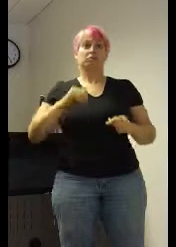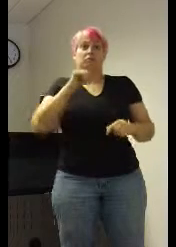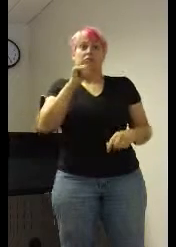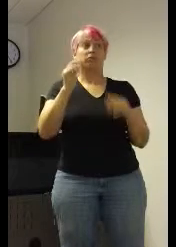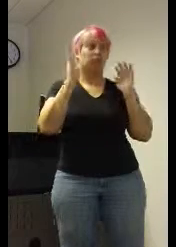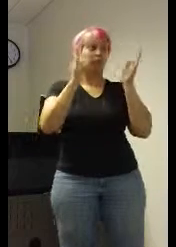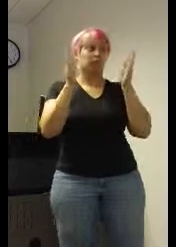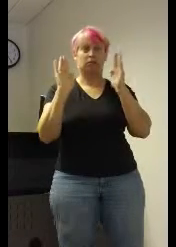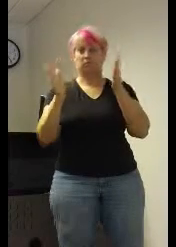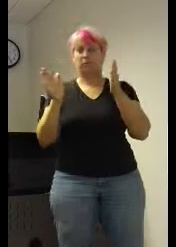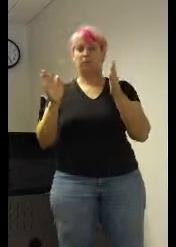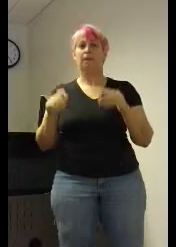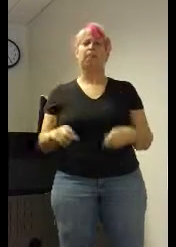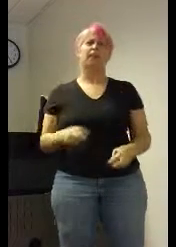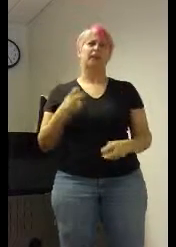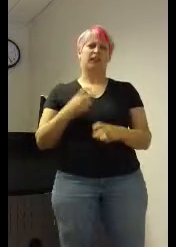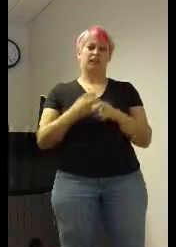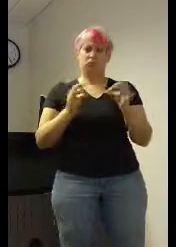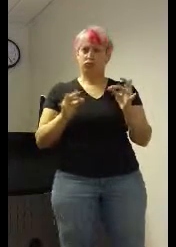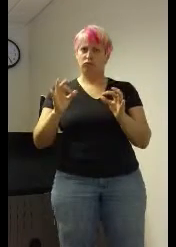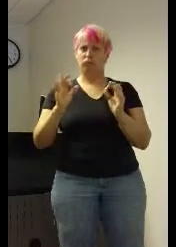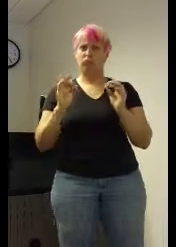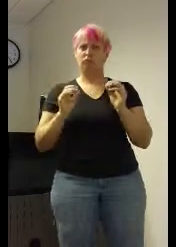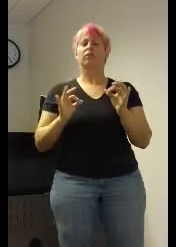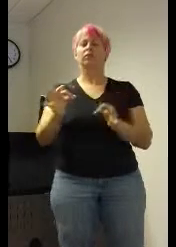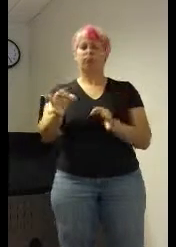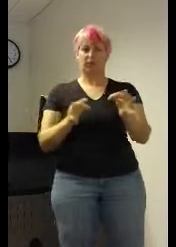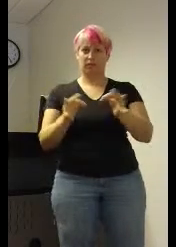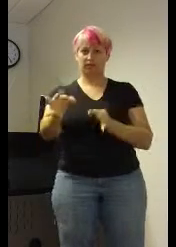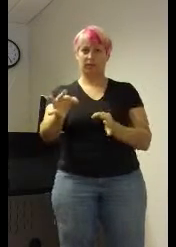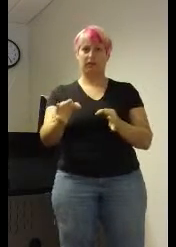have this problem. Just by virtue of, holy cow, that's what they're like.